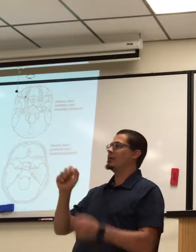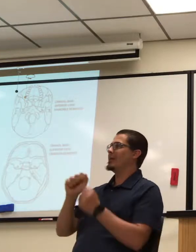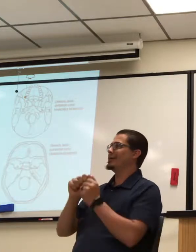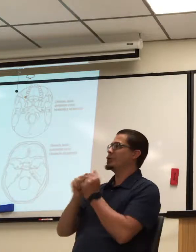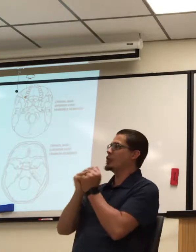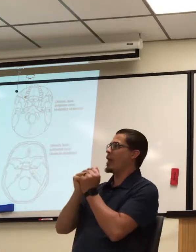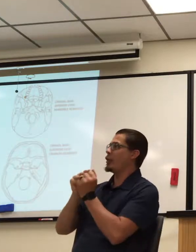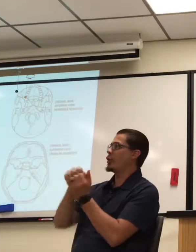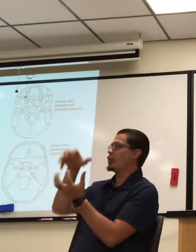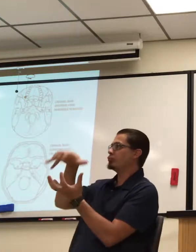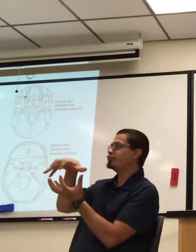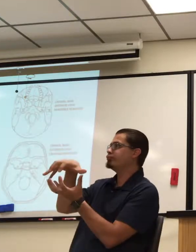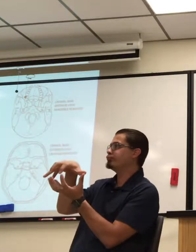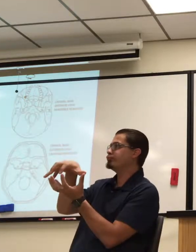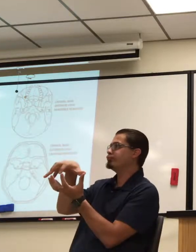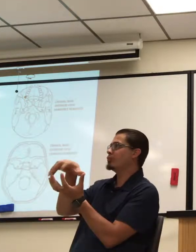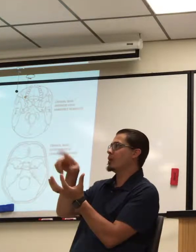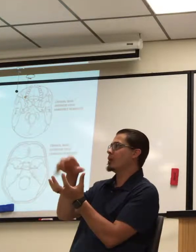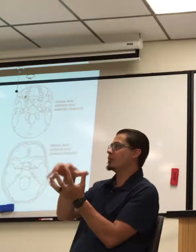in the skull.